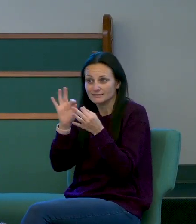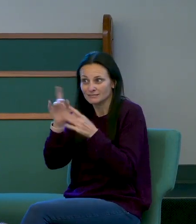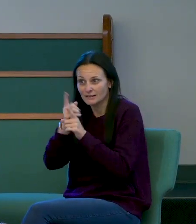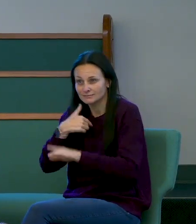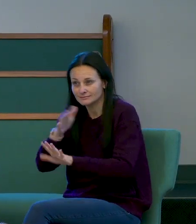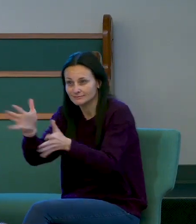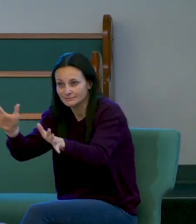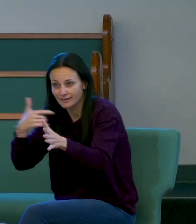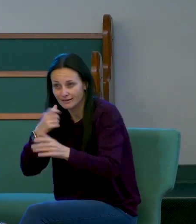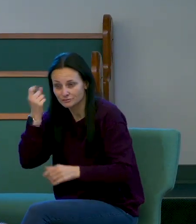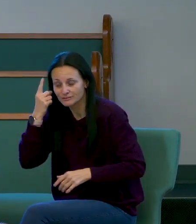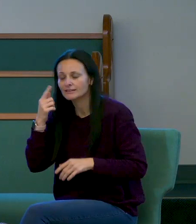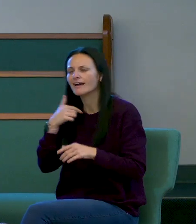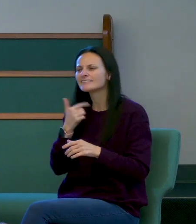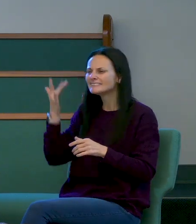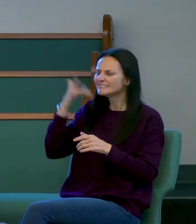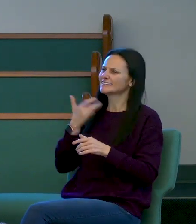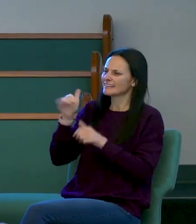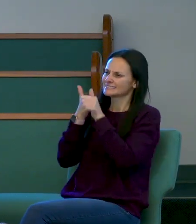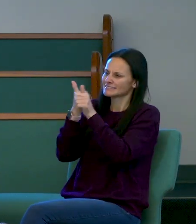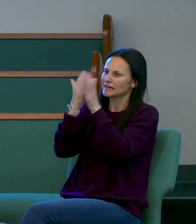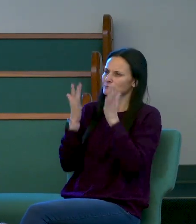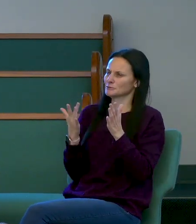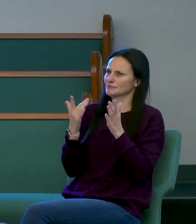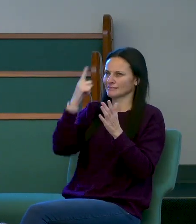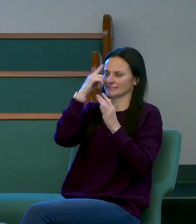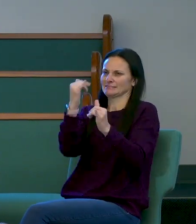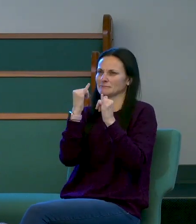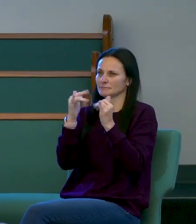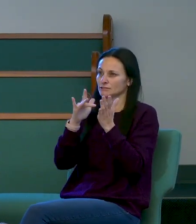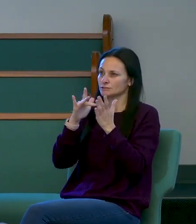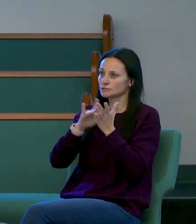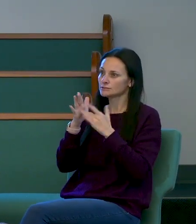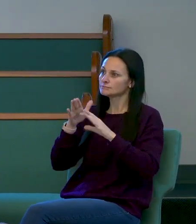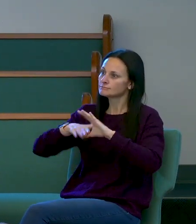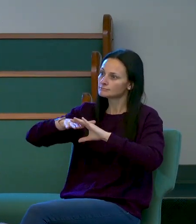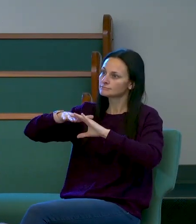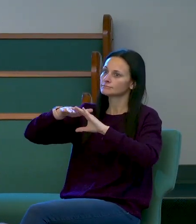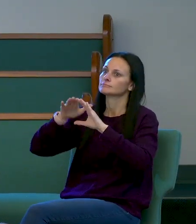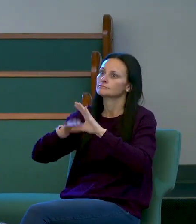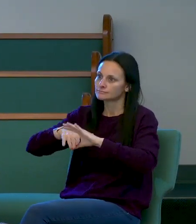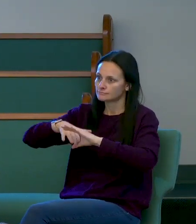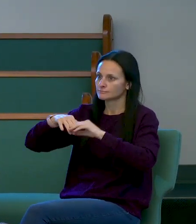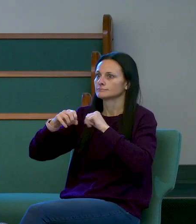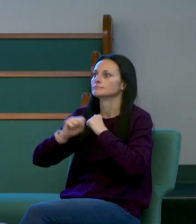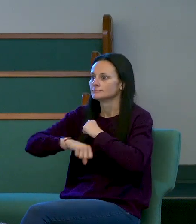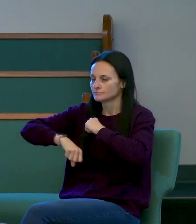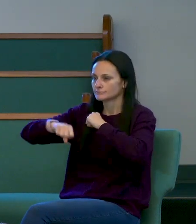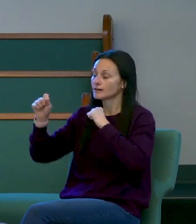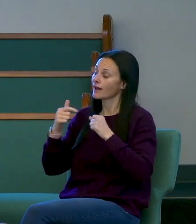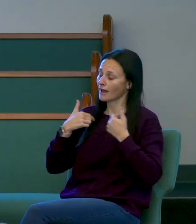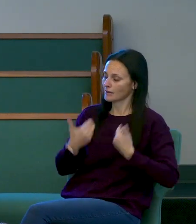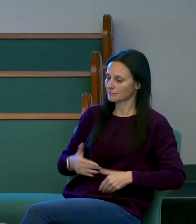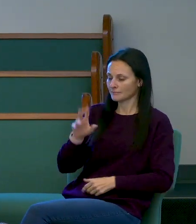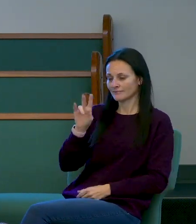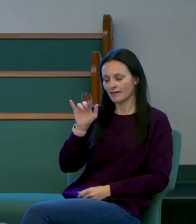I kind of feel like maybe the disciples were thinking that as Jesus is going on. I'm the vine,